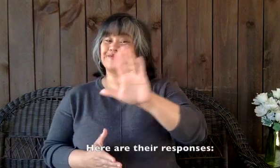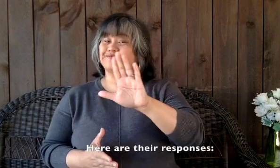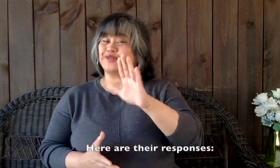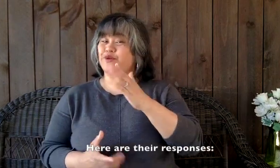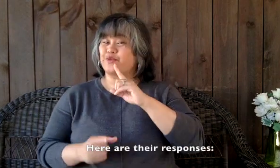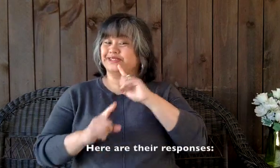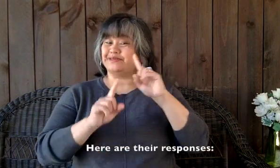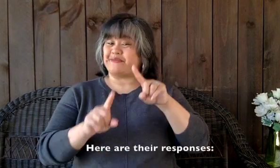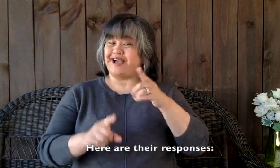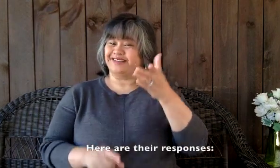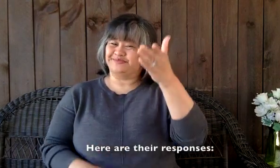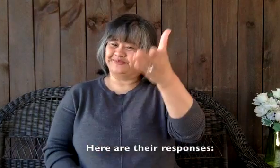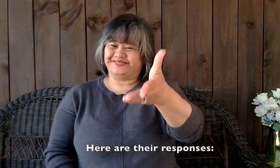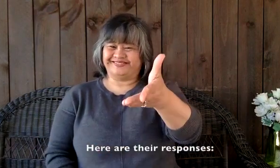And here are their responses.